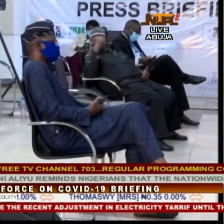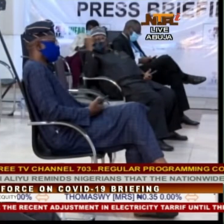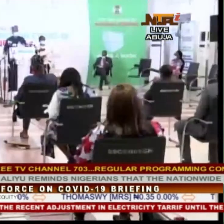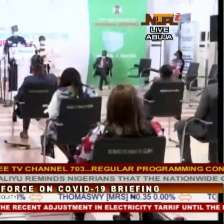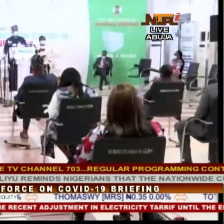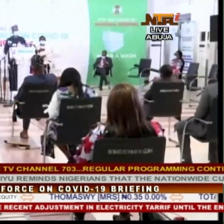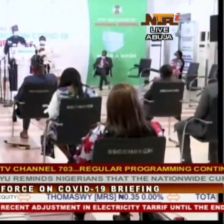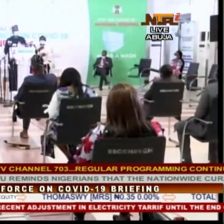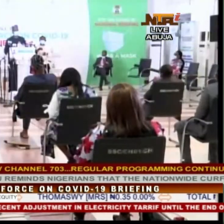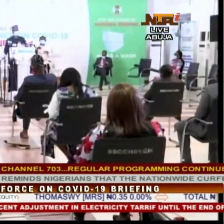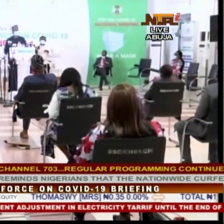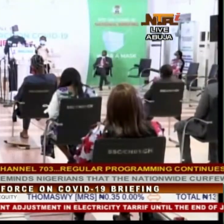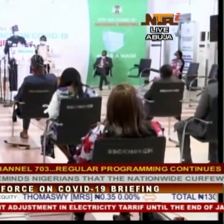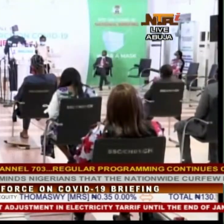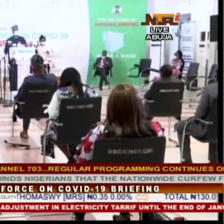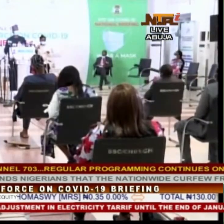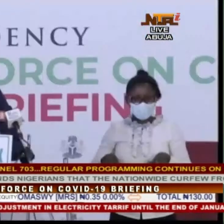It's science, it's facts.